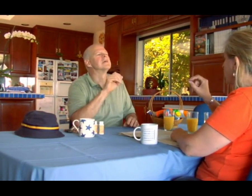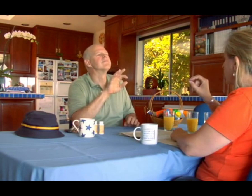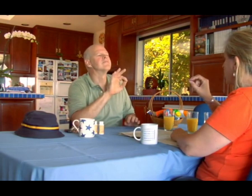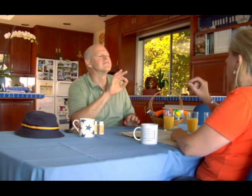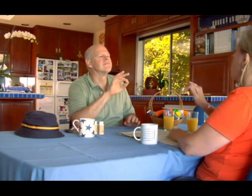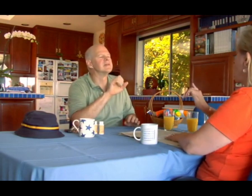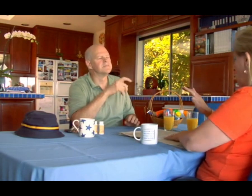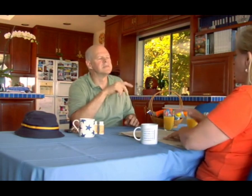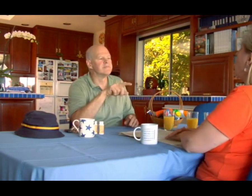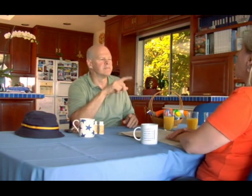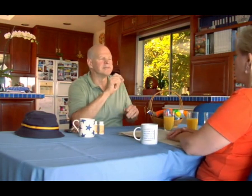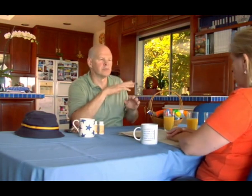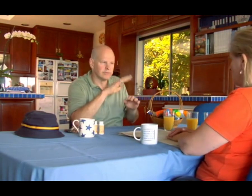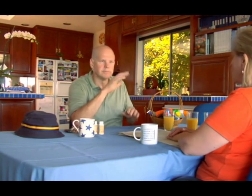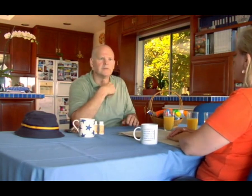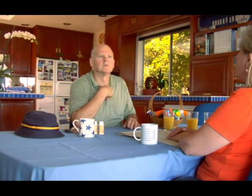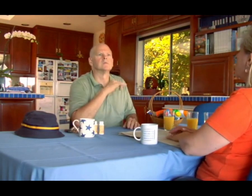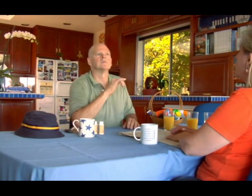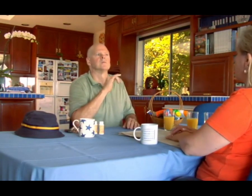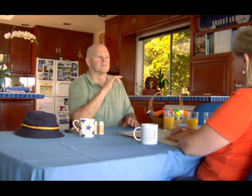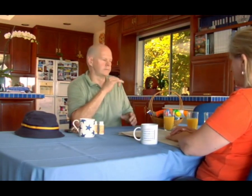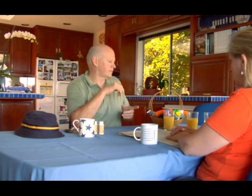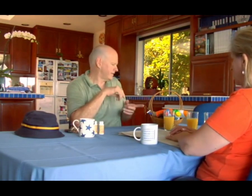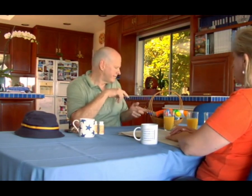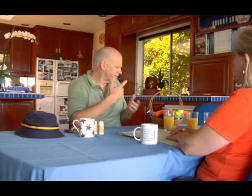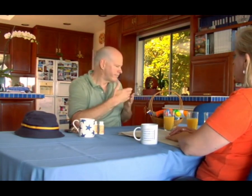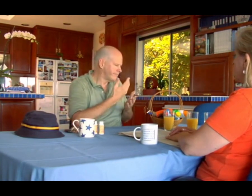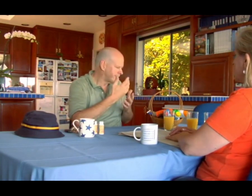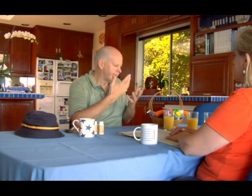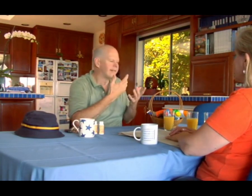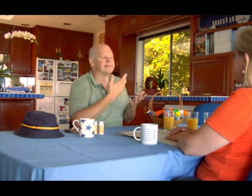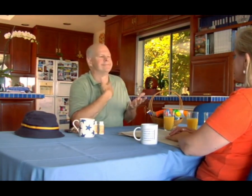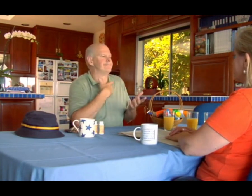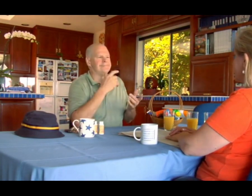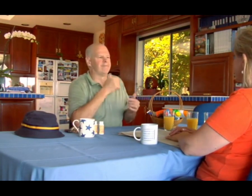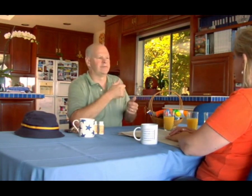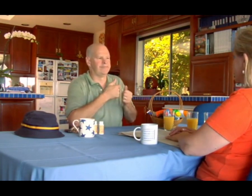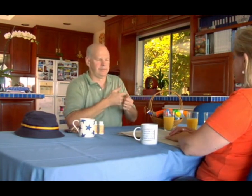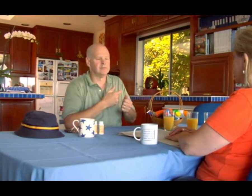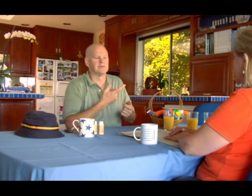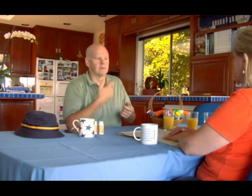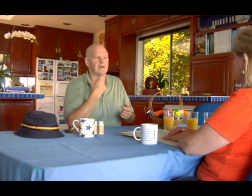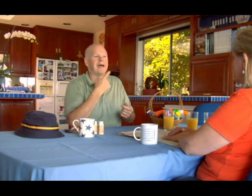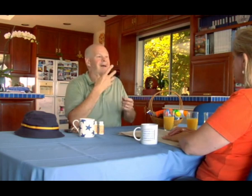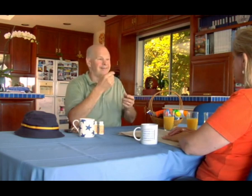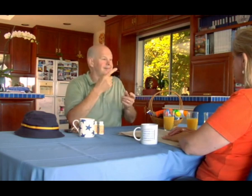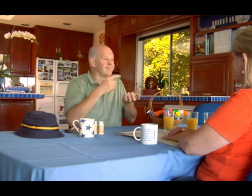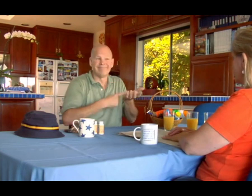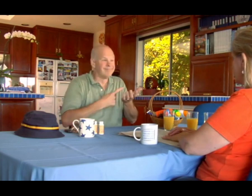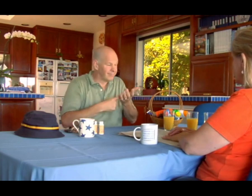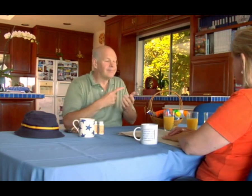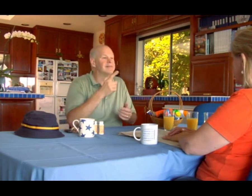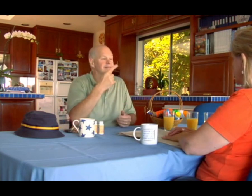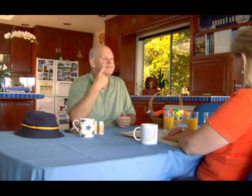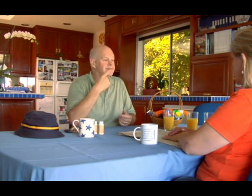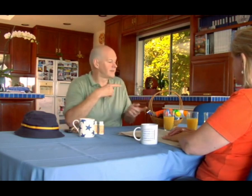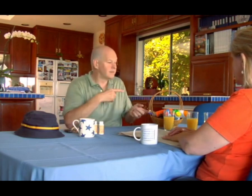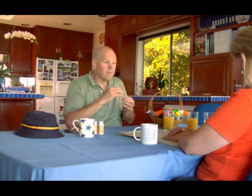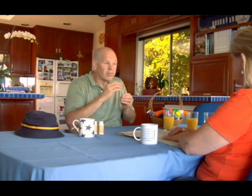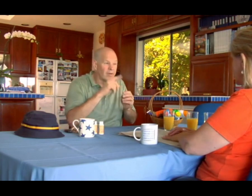30 what? 30 SPF or above. And I looked through what I had and realized that some were only 15, and I had to follow